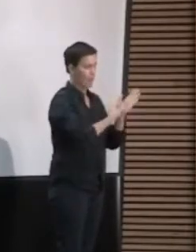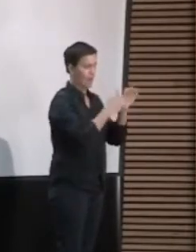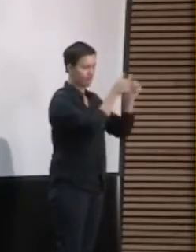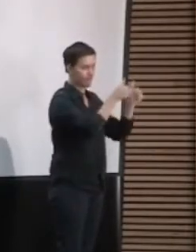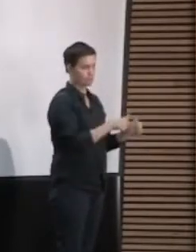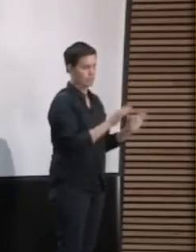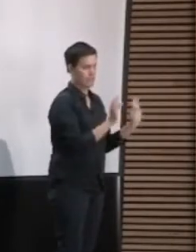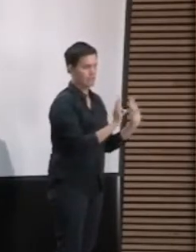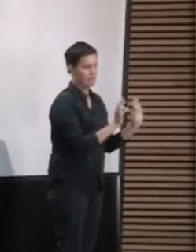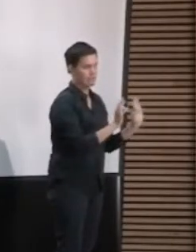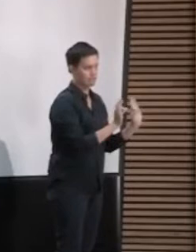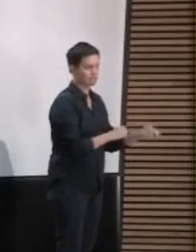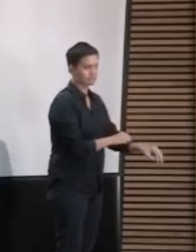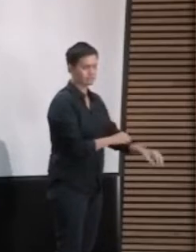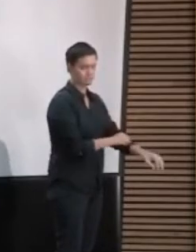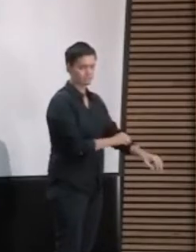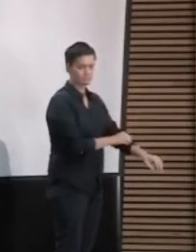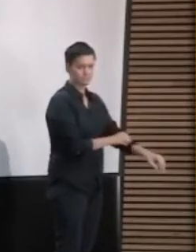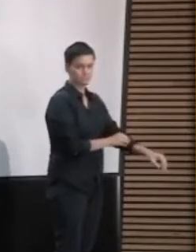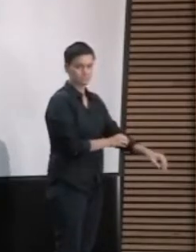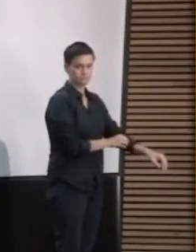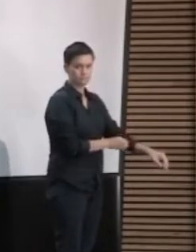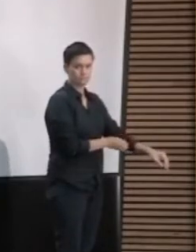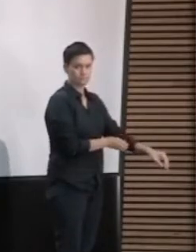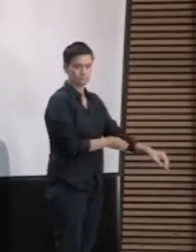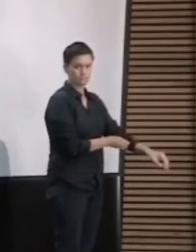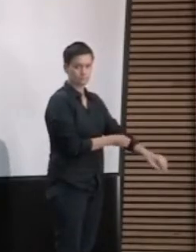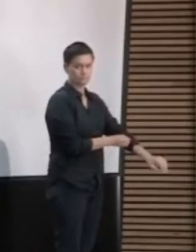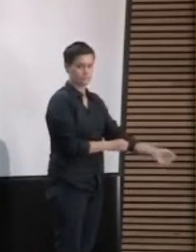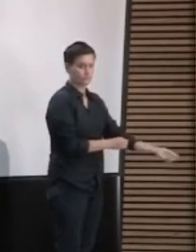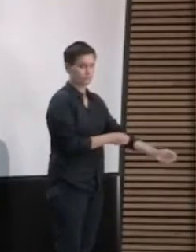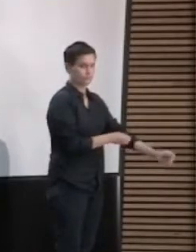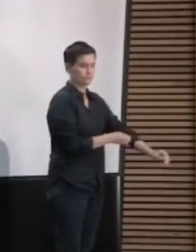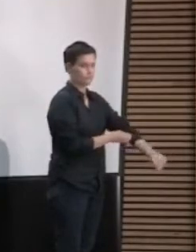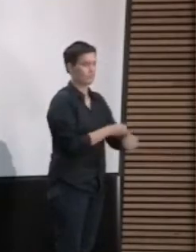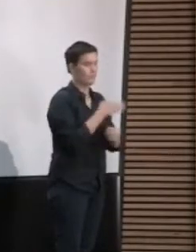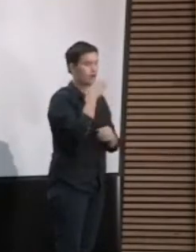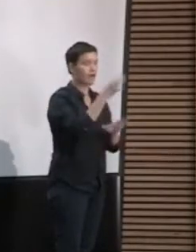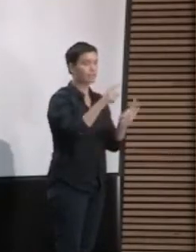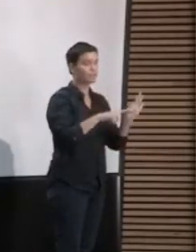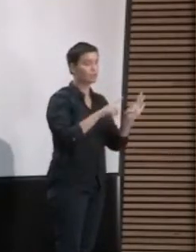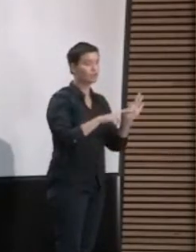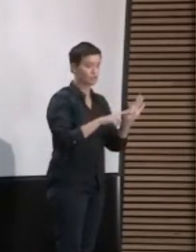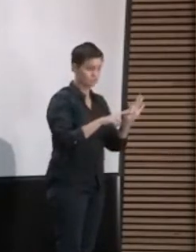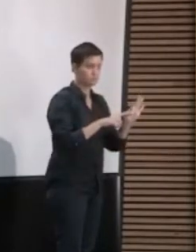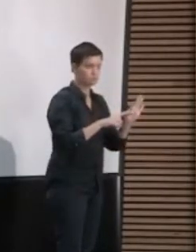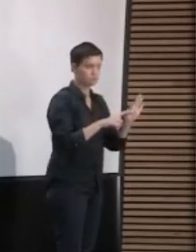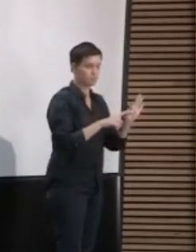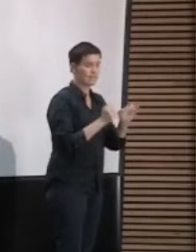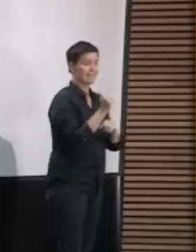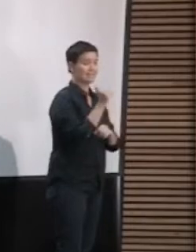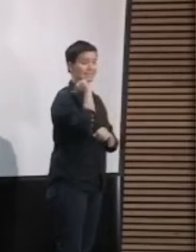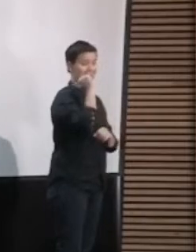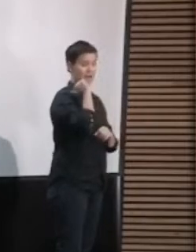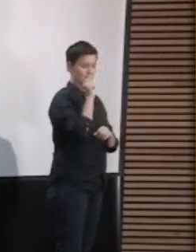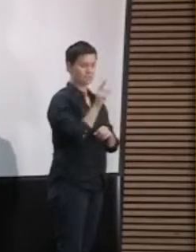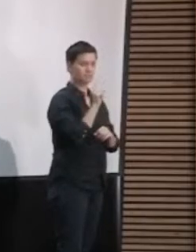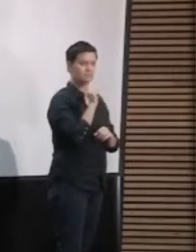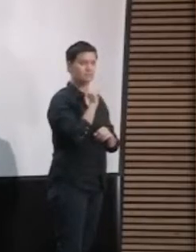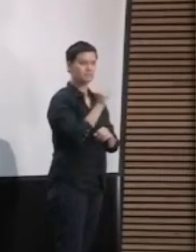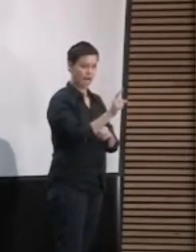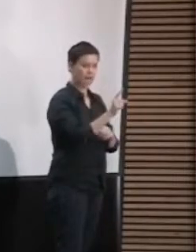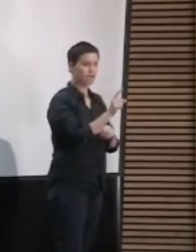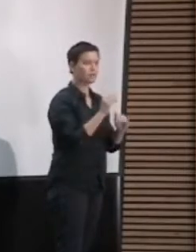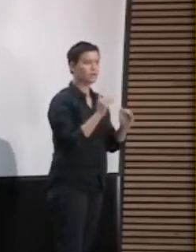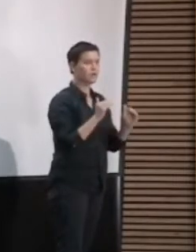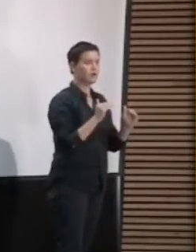see that being deployed. When the Health Minister said yesterday that all returning international aircrew had to test and isolate on